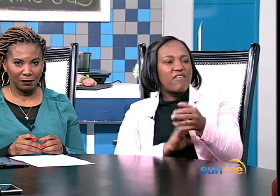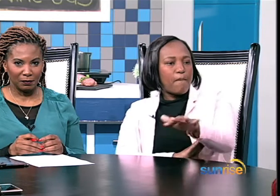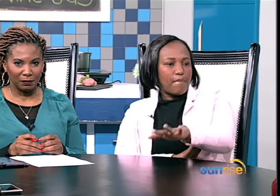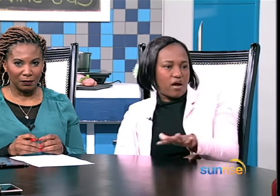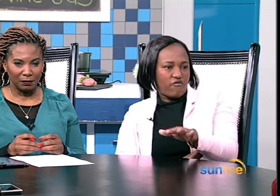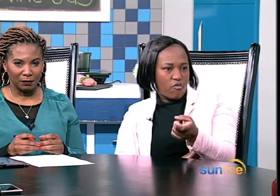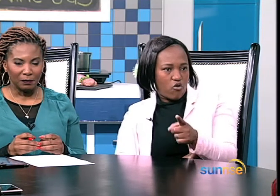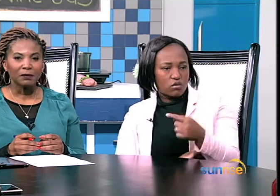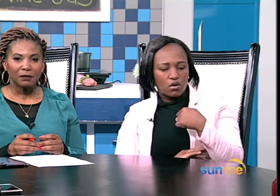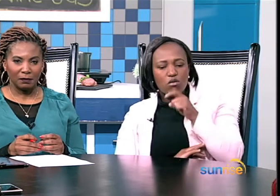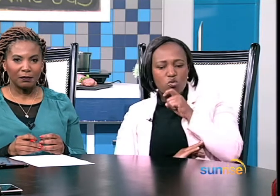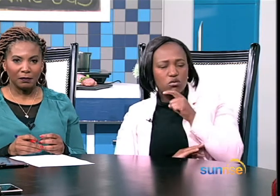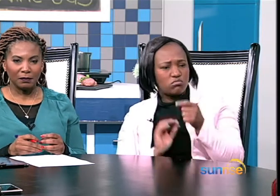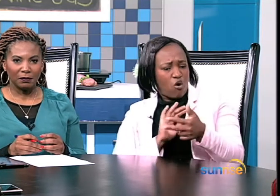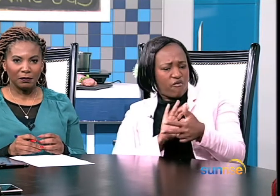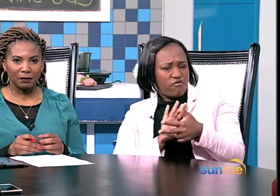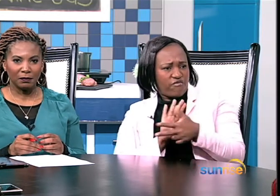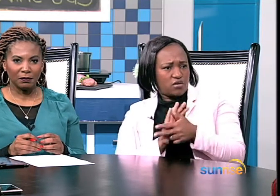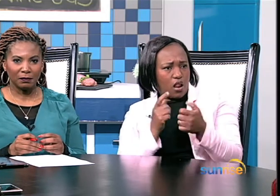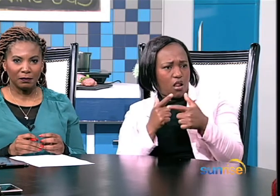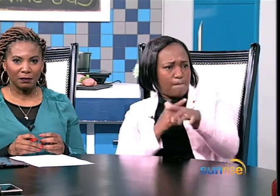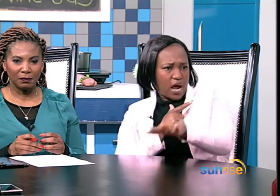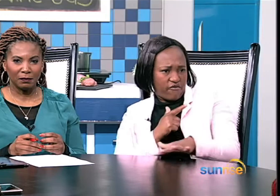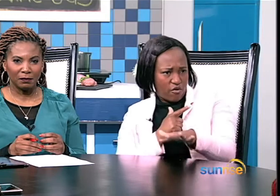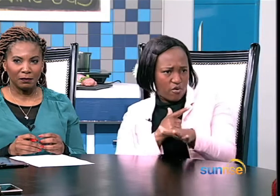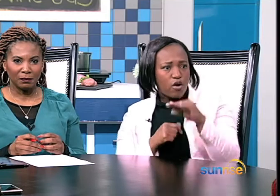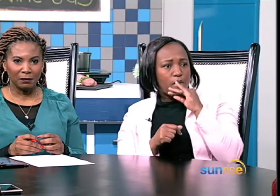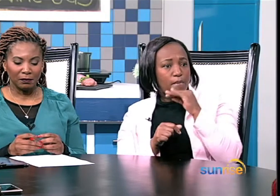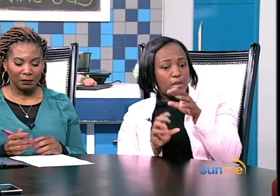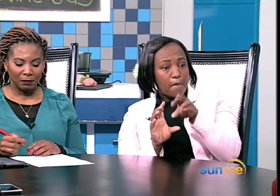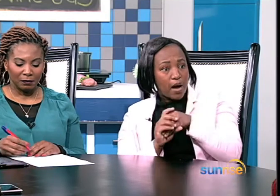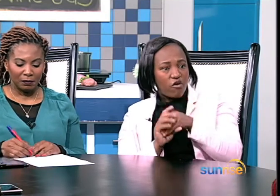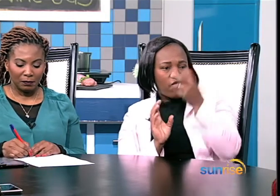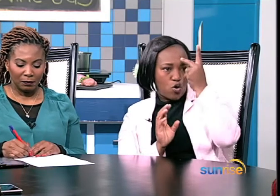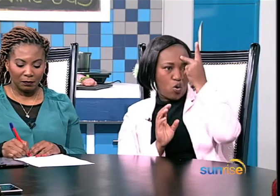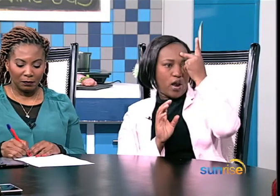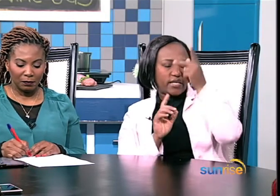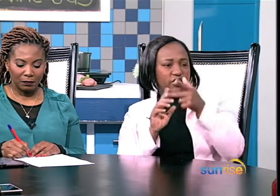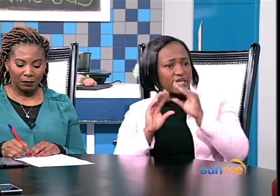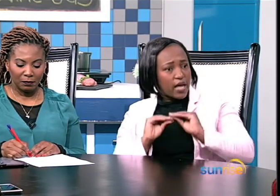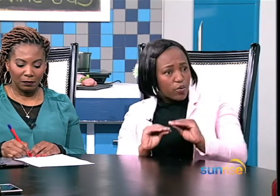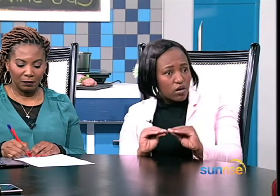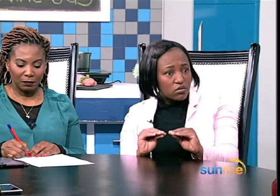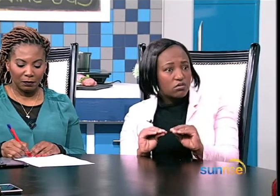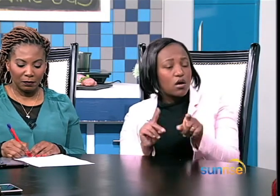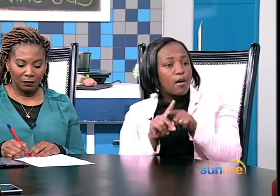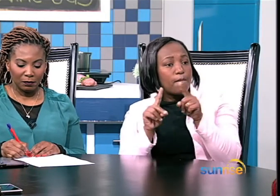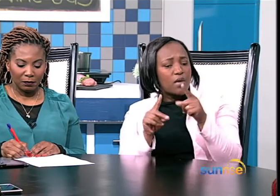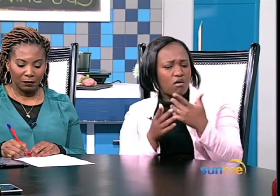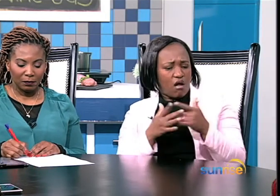official platform. And it means that they will be part of knowledge construction, education, and the like, that they could be able to speak in the same